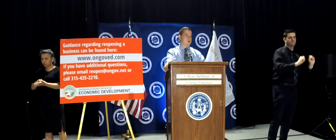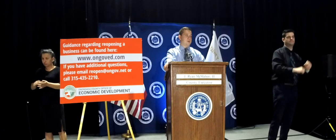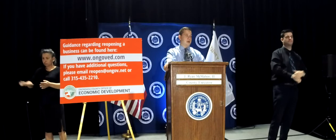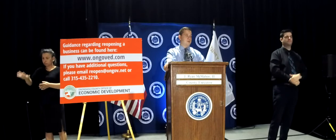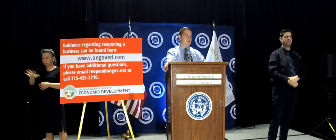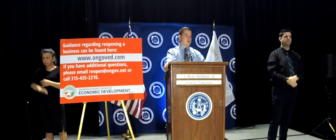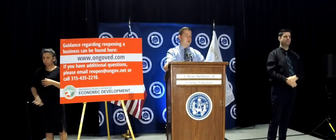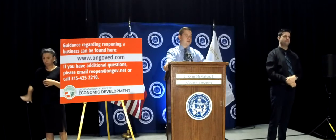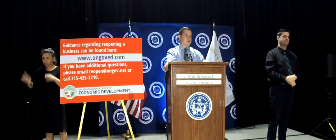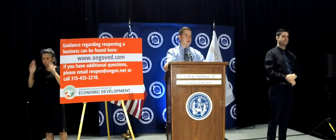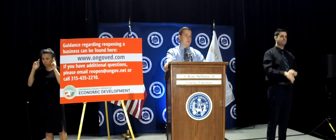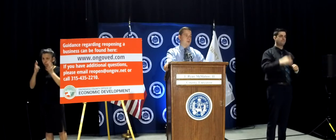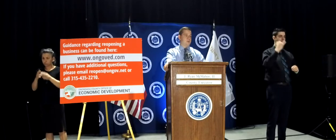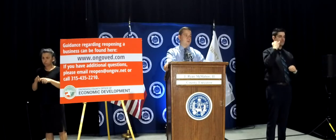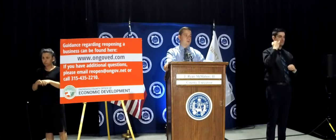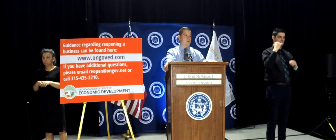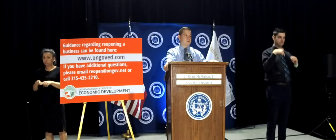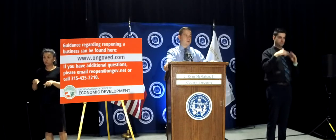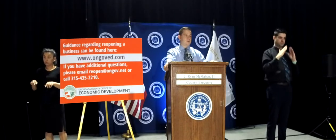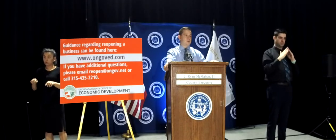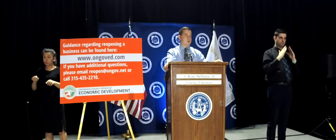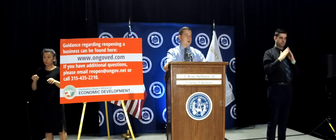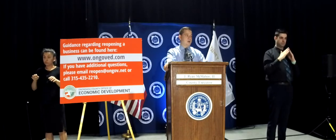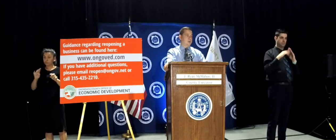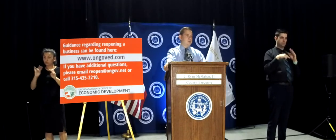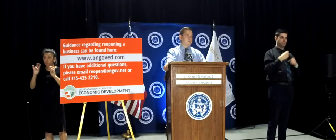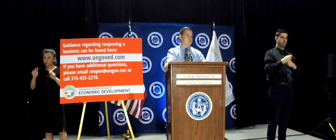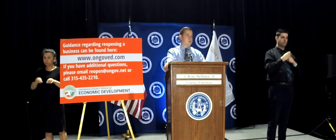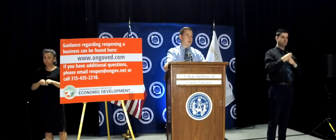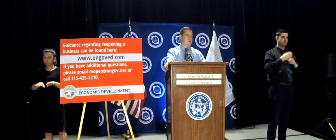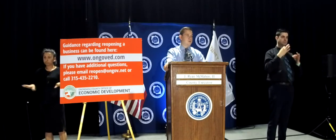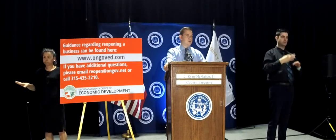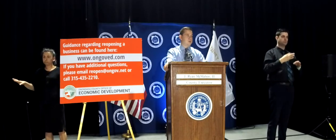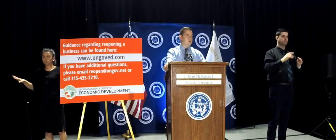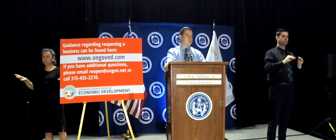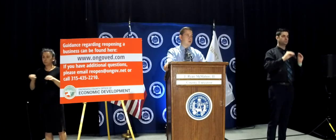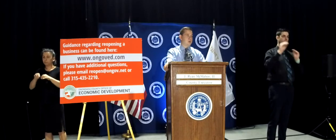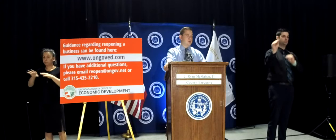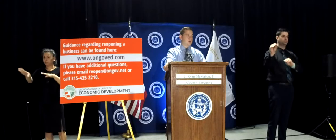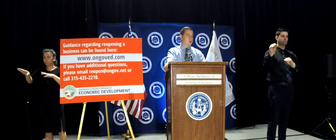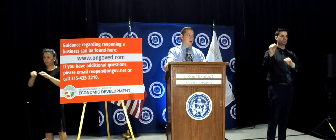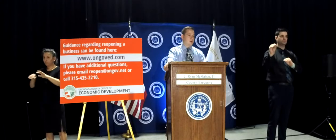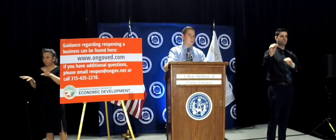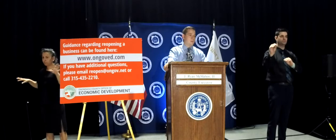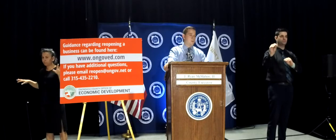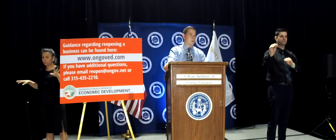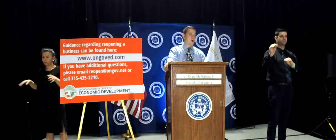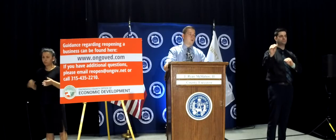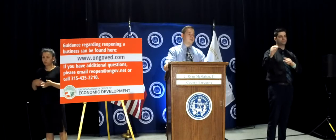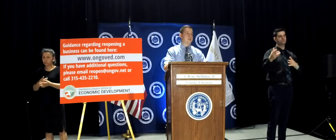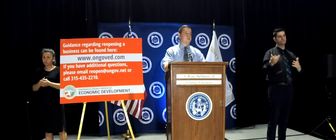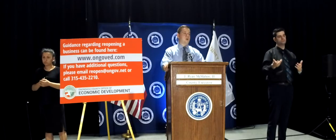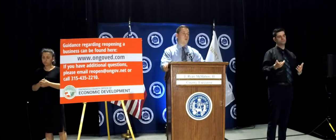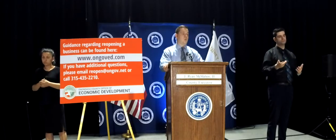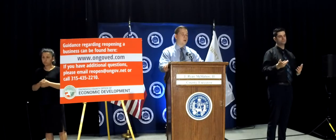of downtown into city neighborhoods or into towns or villages, certainly all teams are working